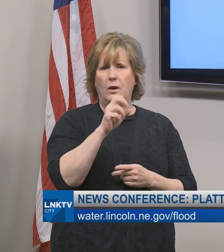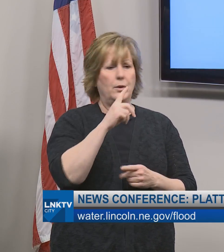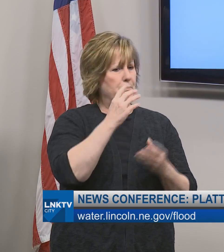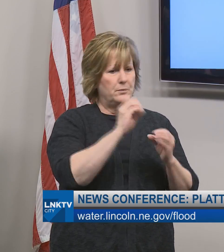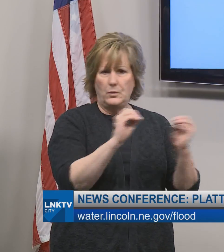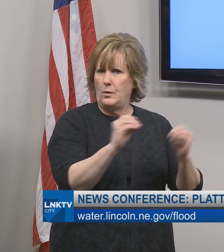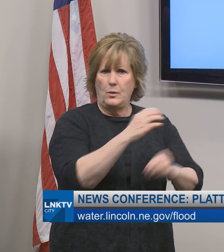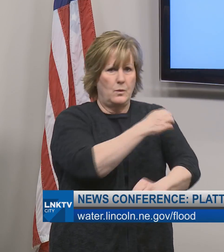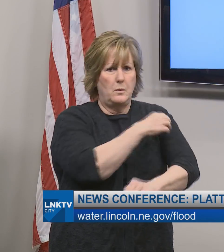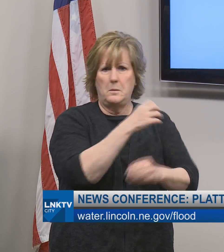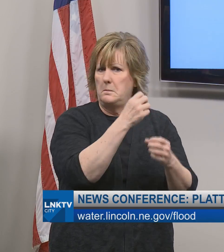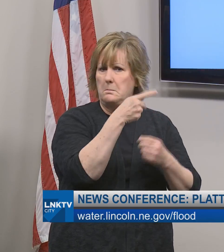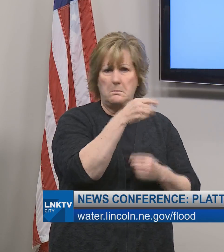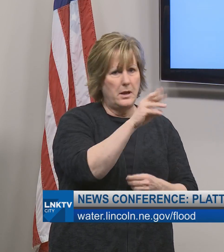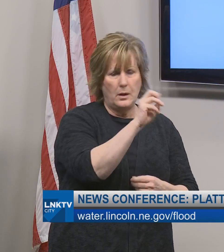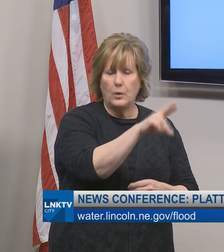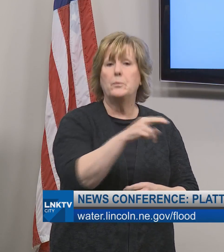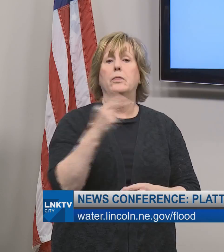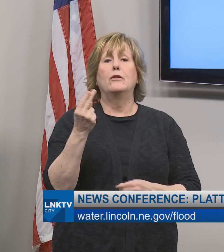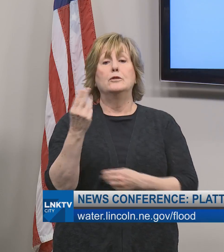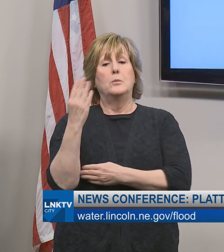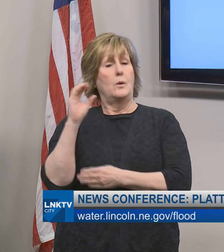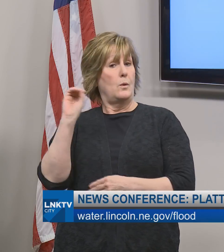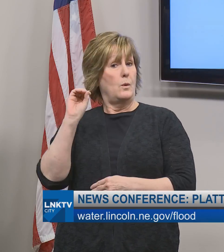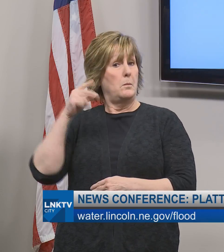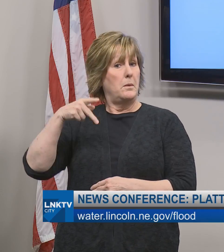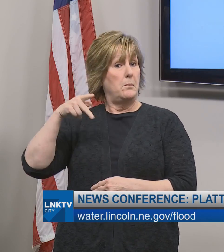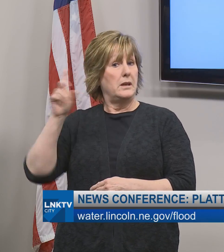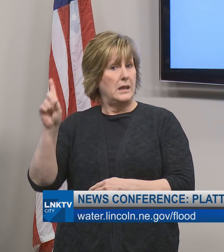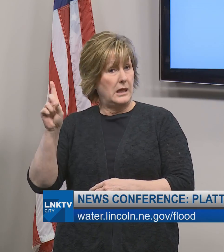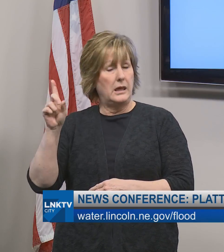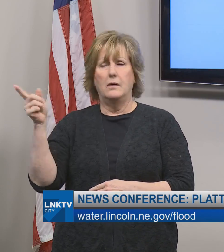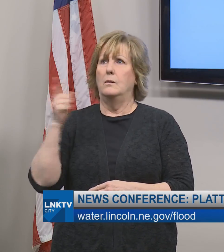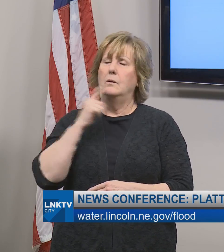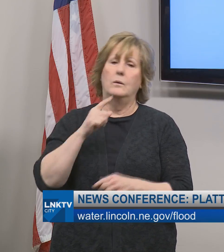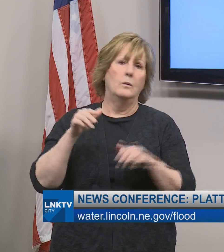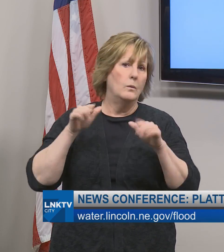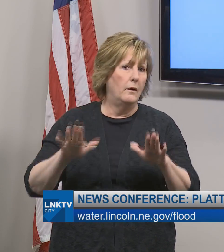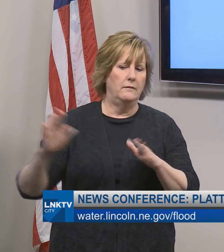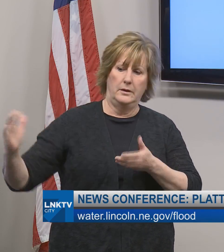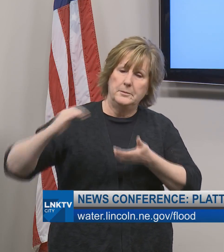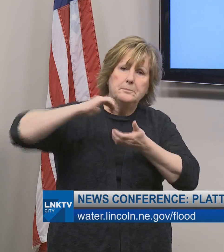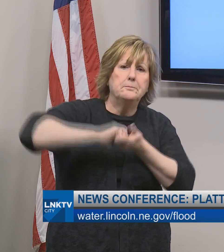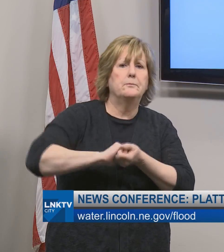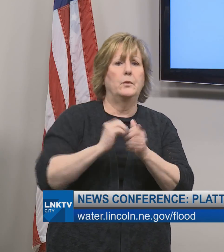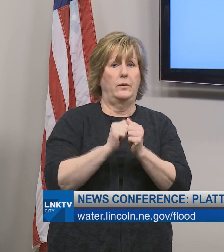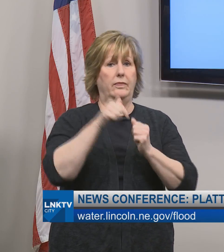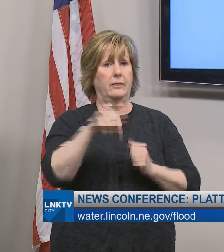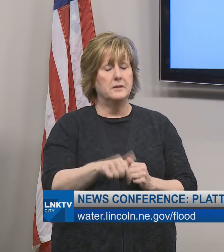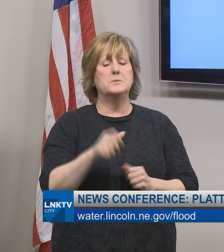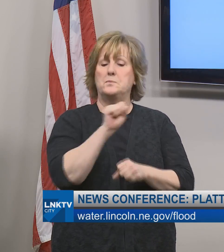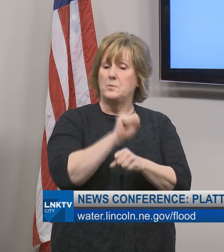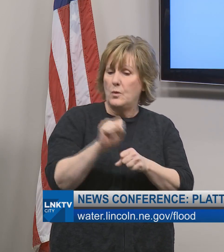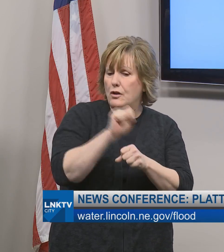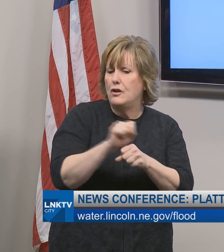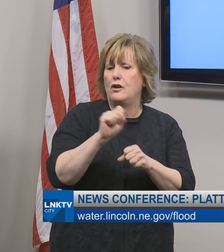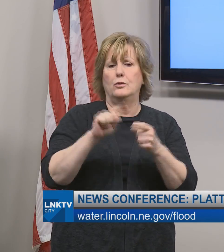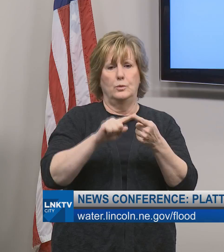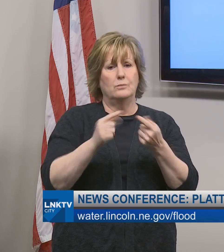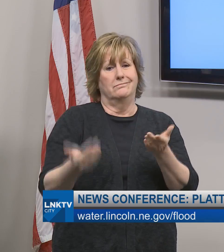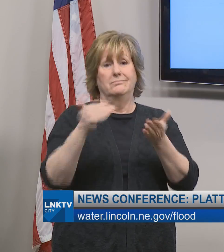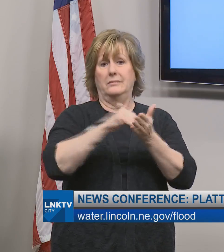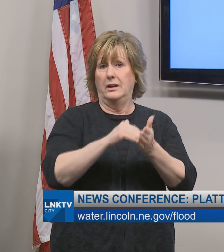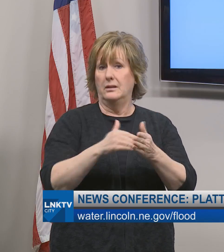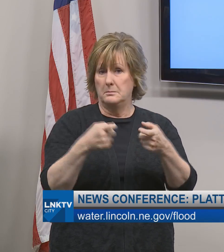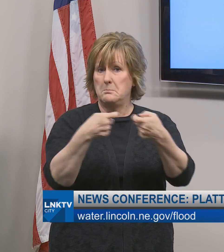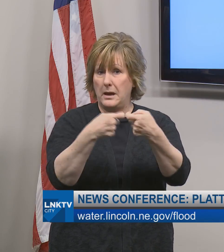Thursday morning, Omaha Public Power District, who's been such a great partner in all of this, worked to restore our power, and